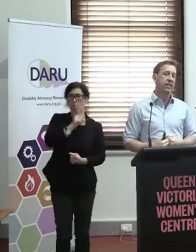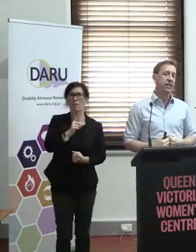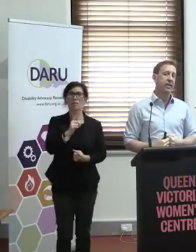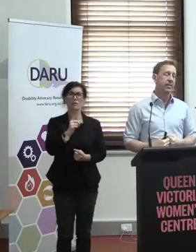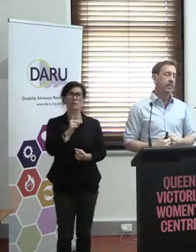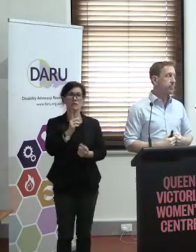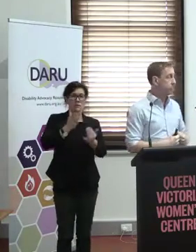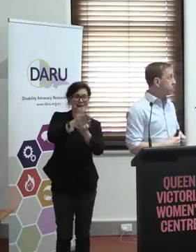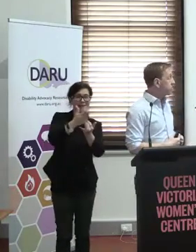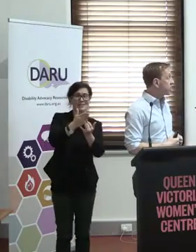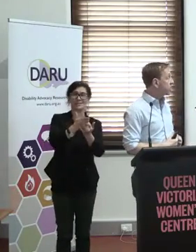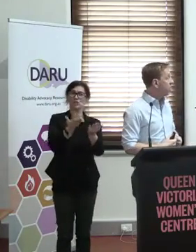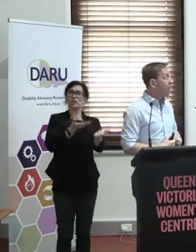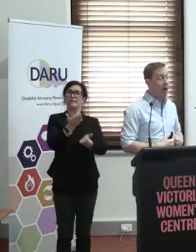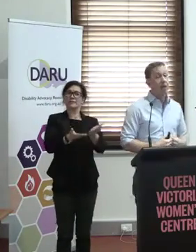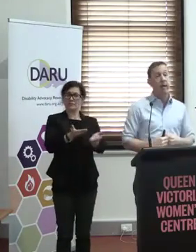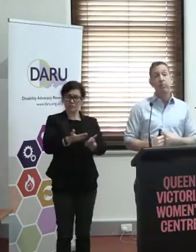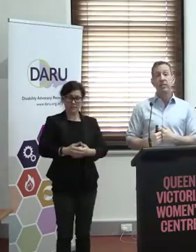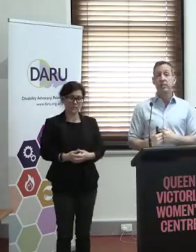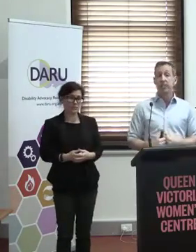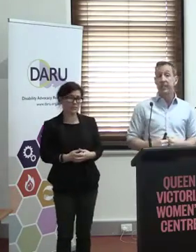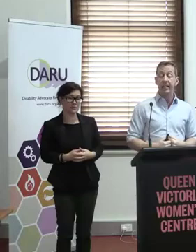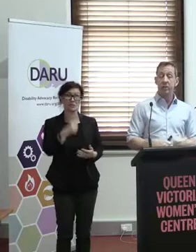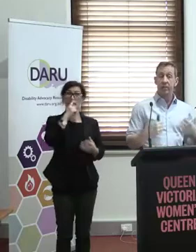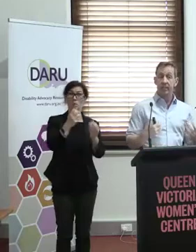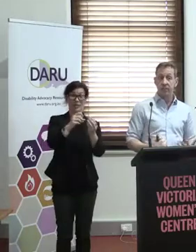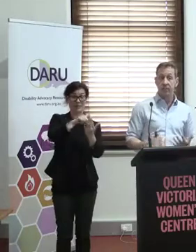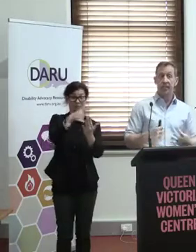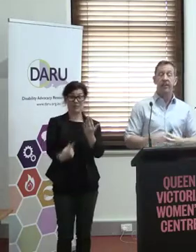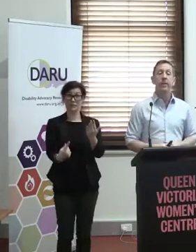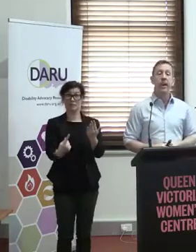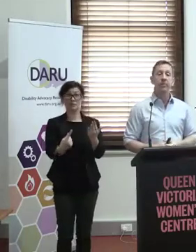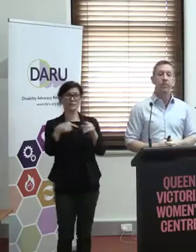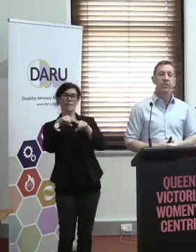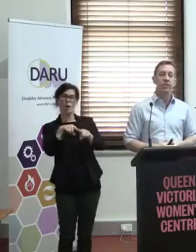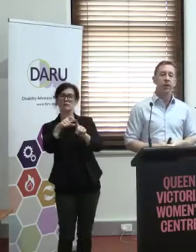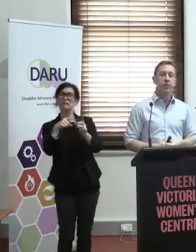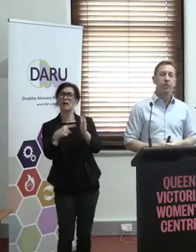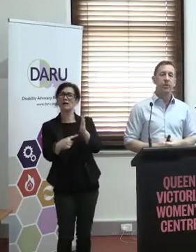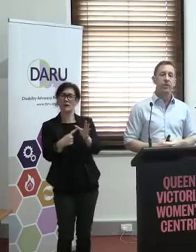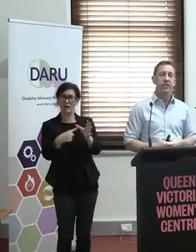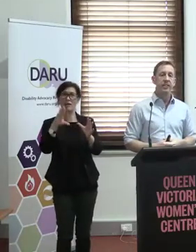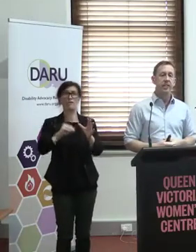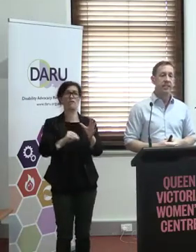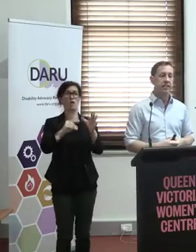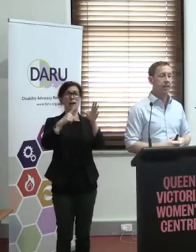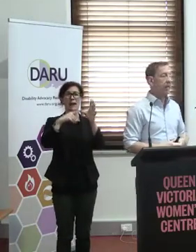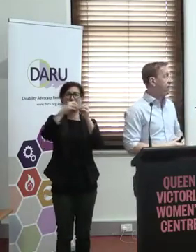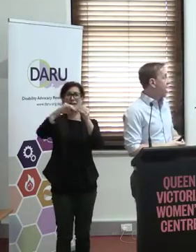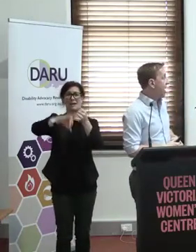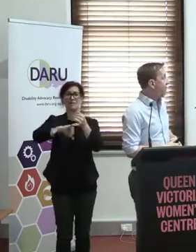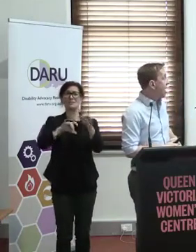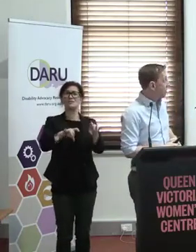advocacy organisations. So among people with disability, according to the data we have from the Australian Bureau of